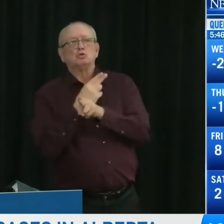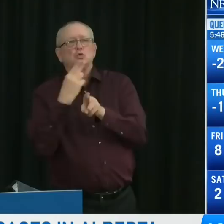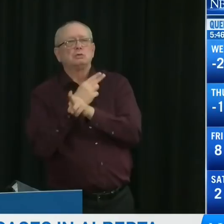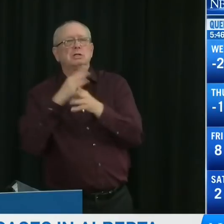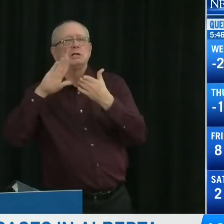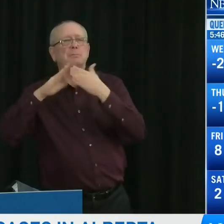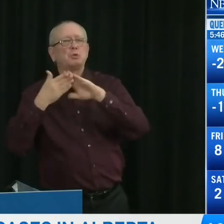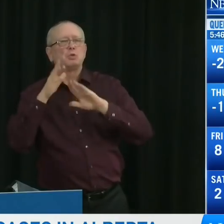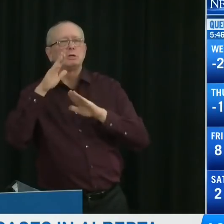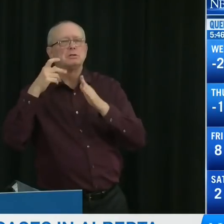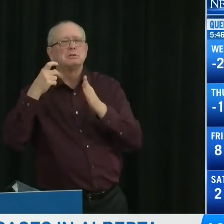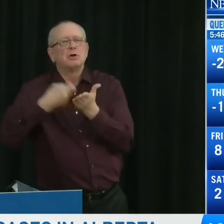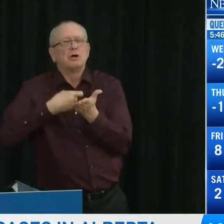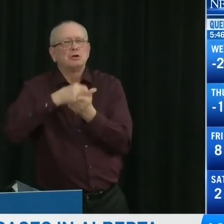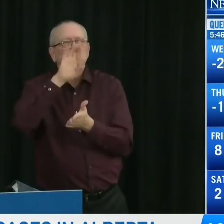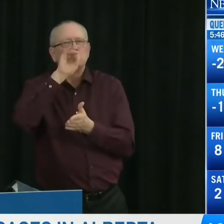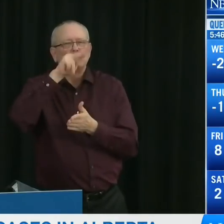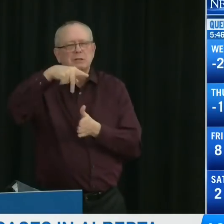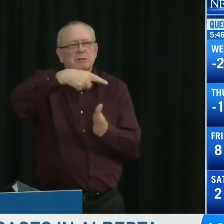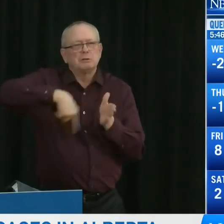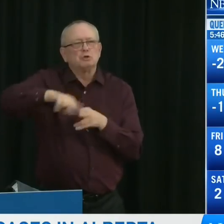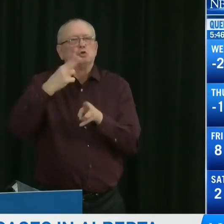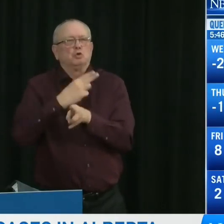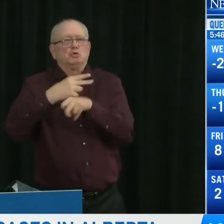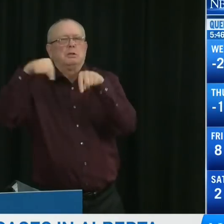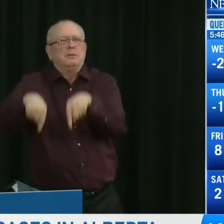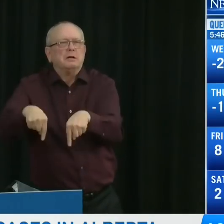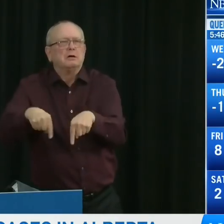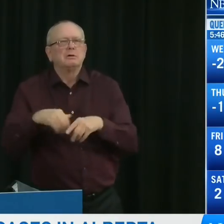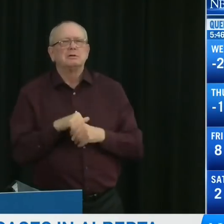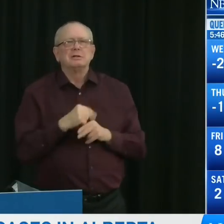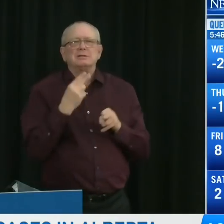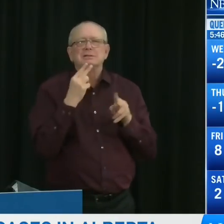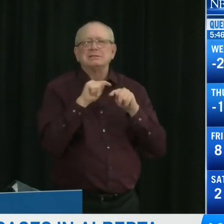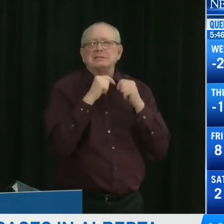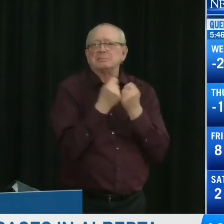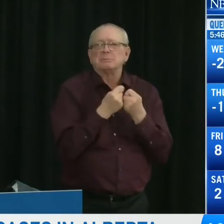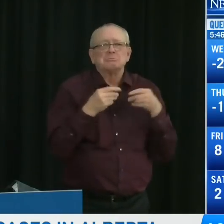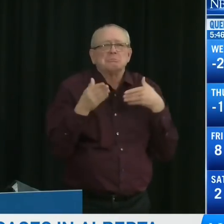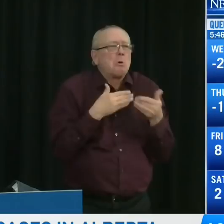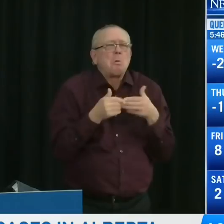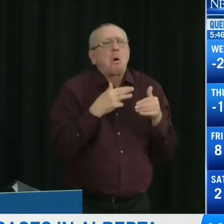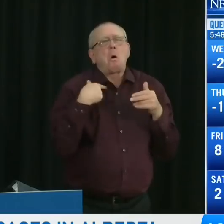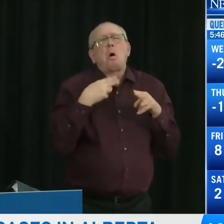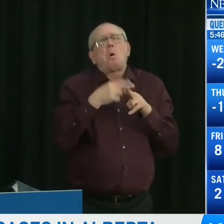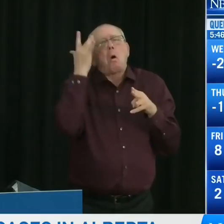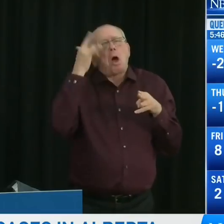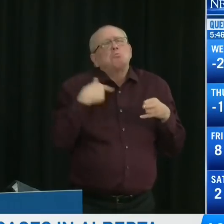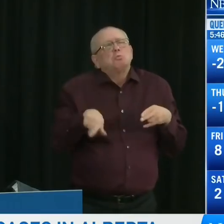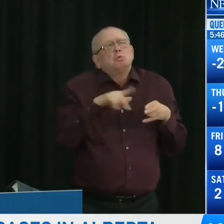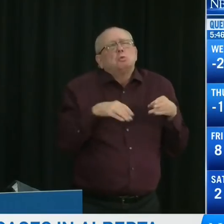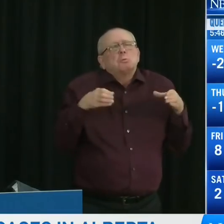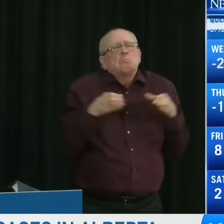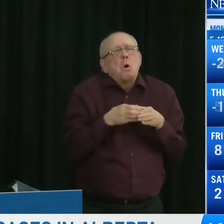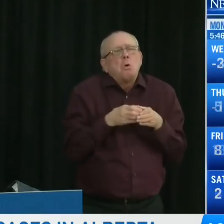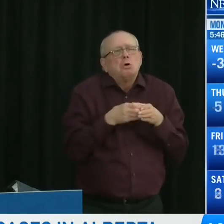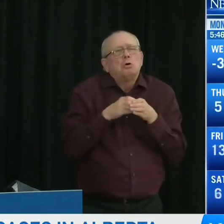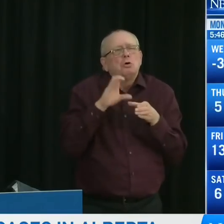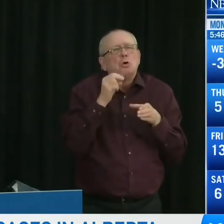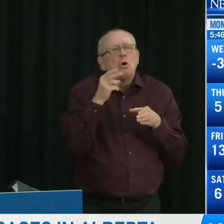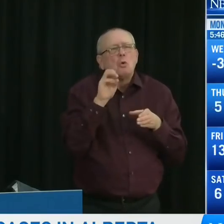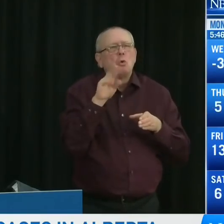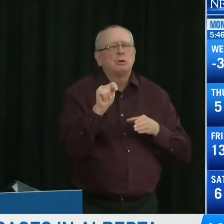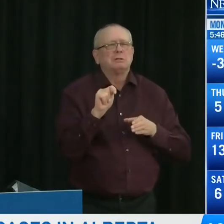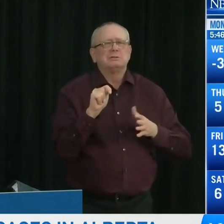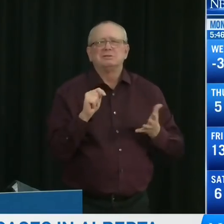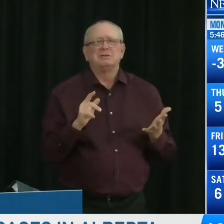I recognize that many groups have done incredible work to go above and beyond the measures in place. I want to thank all groups